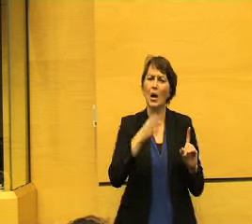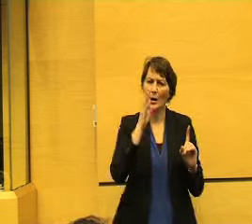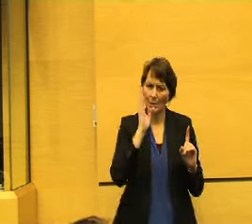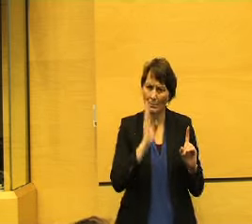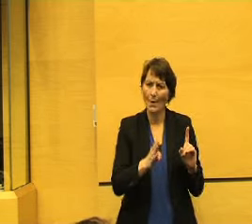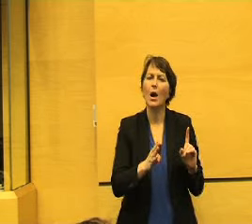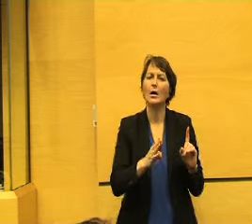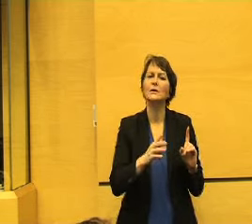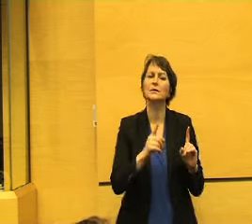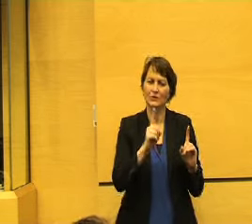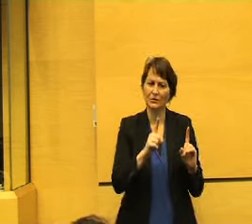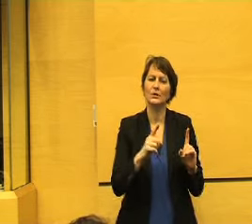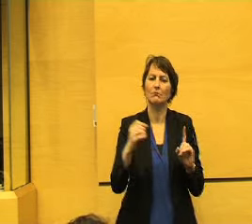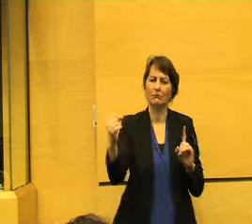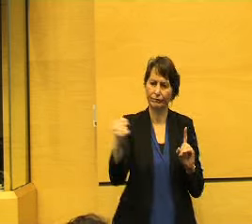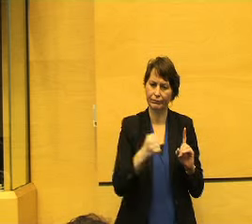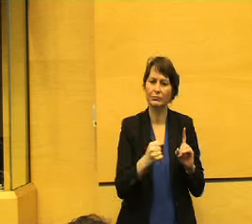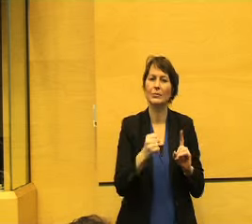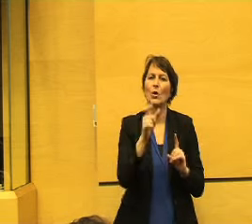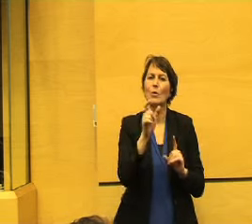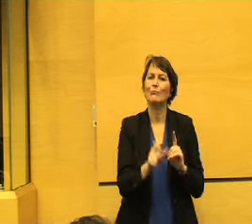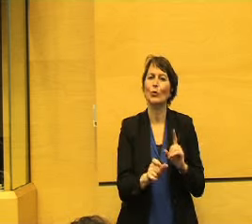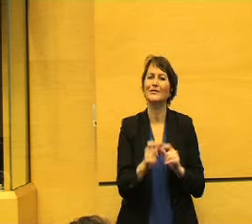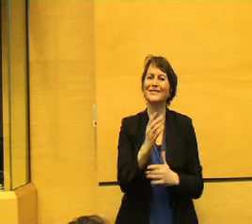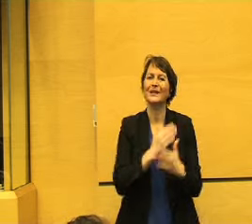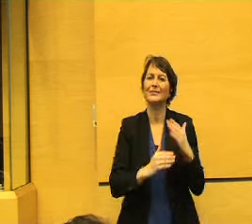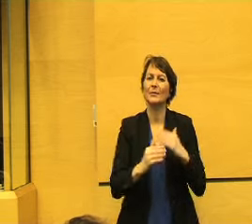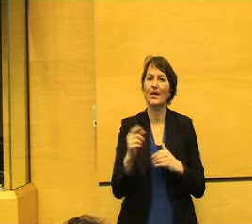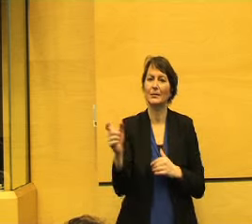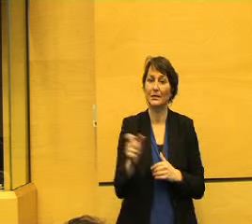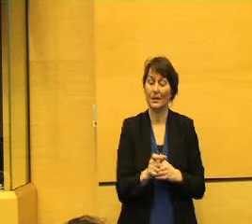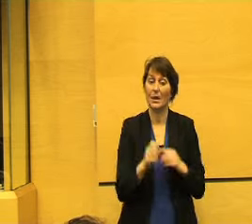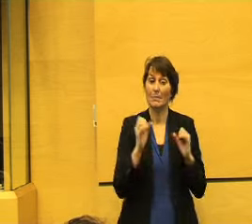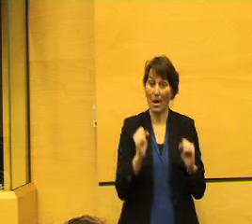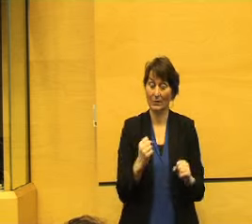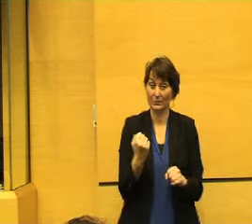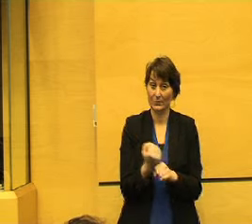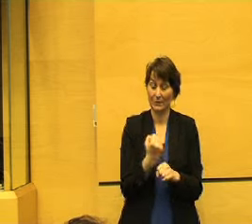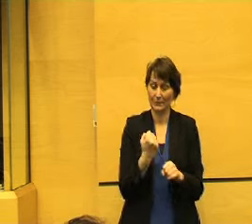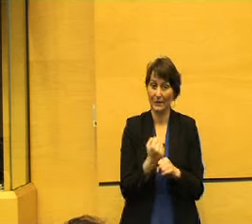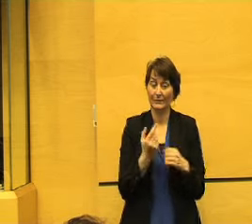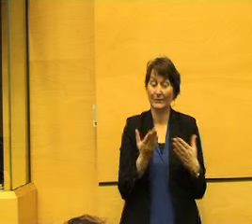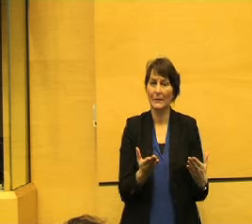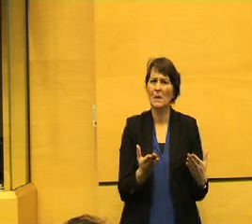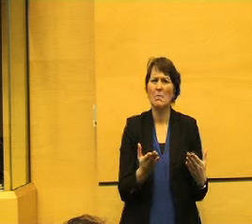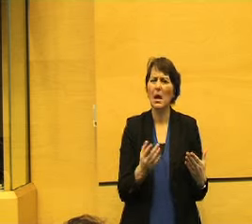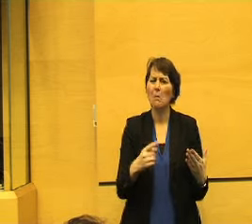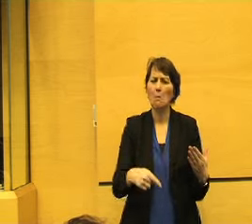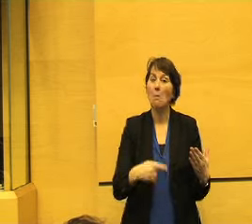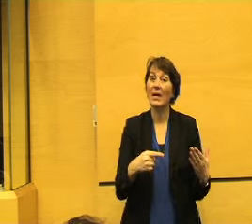no sanctions if public entities does not do that.